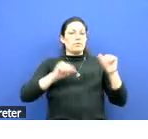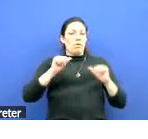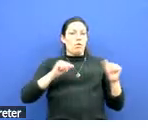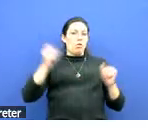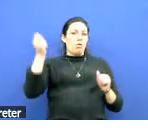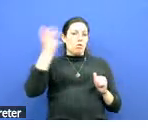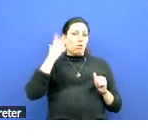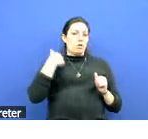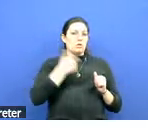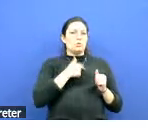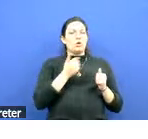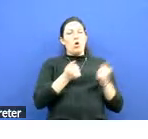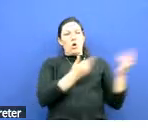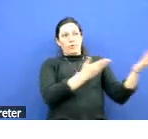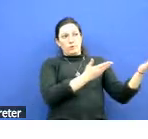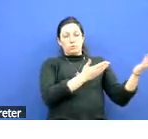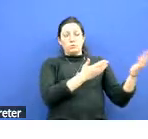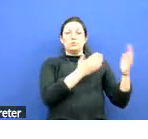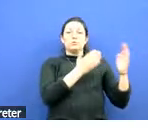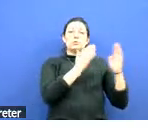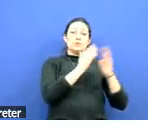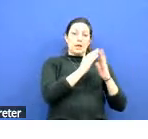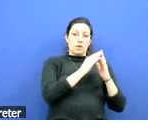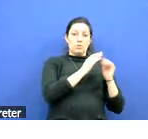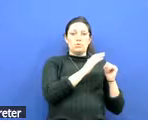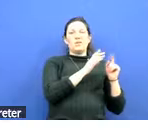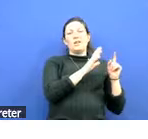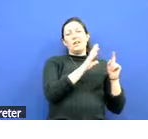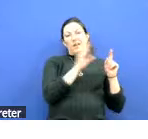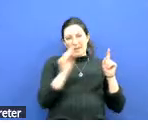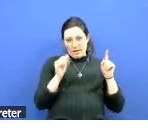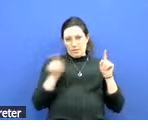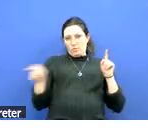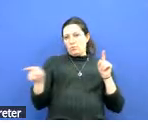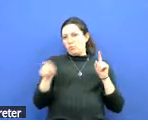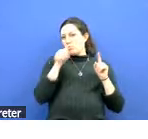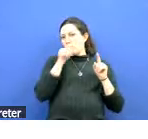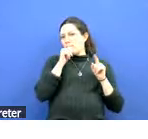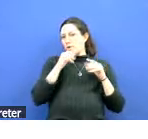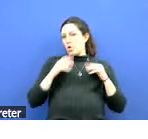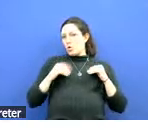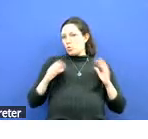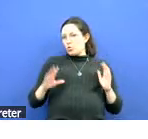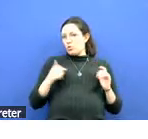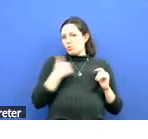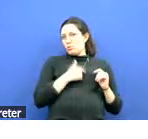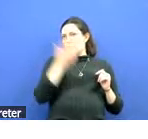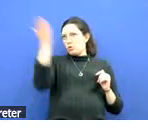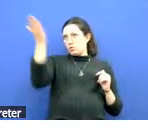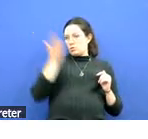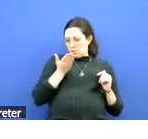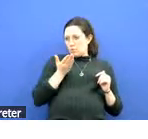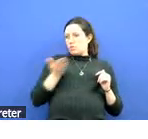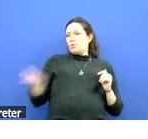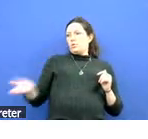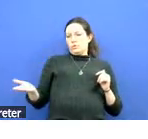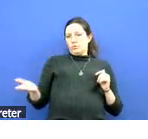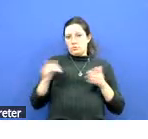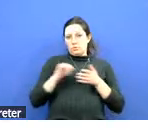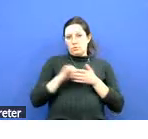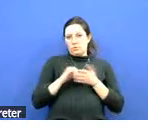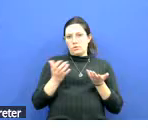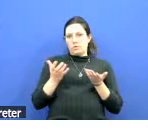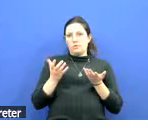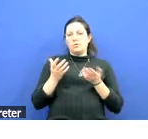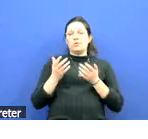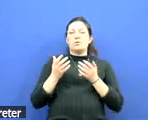make these offers, not only to the town, but the same methodology was used for the private properties in the community, taking recent sales data by land use